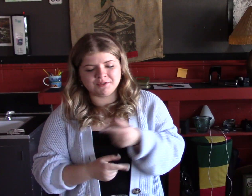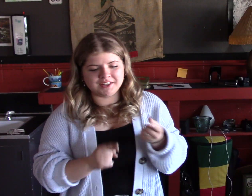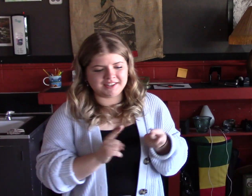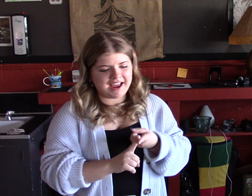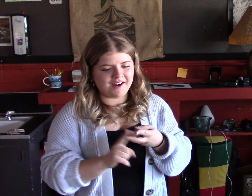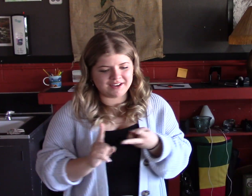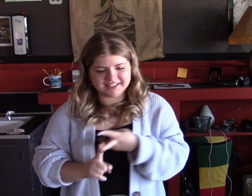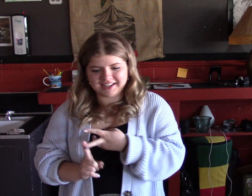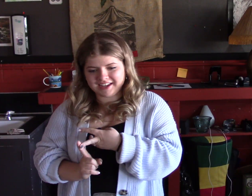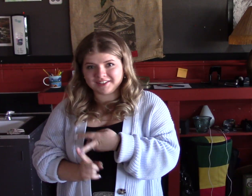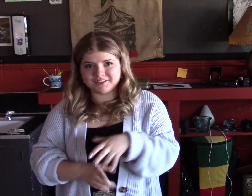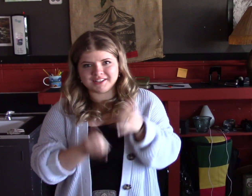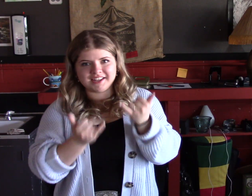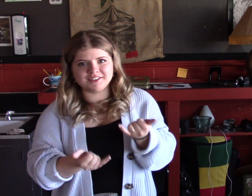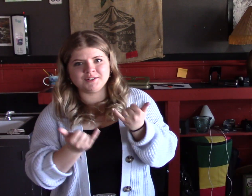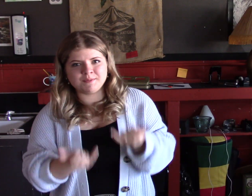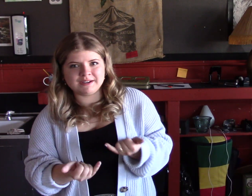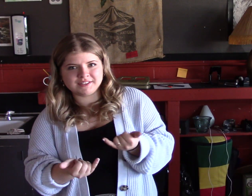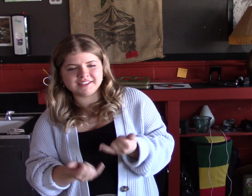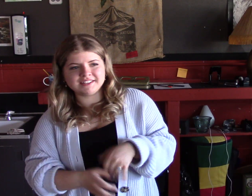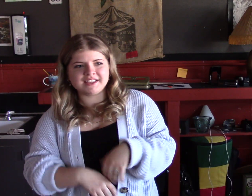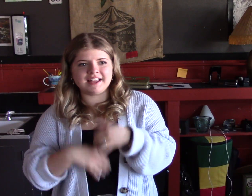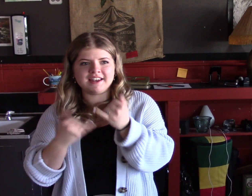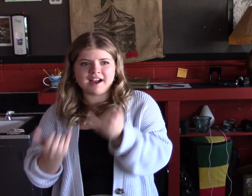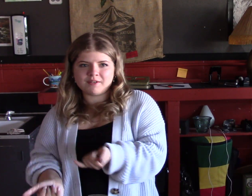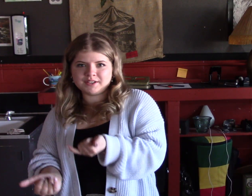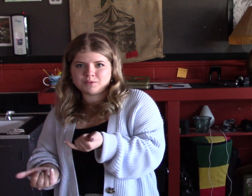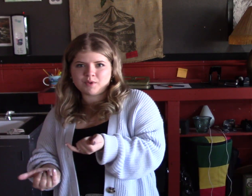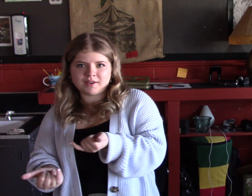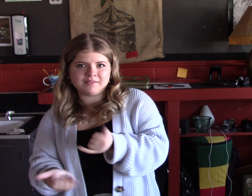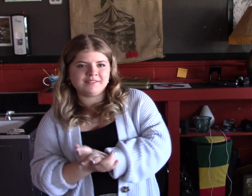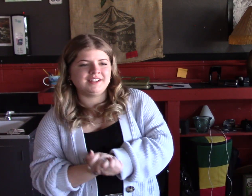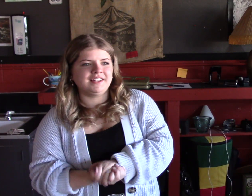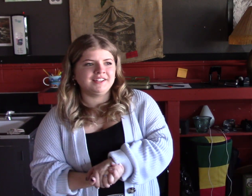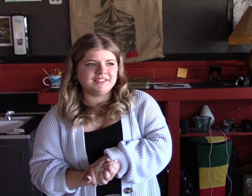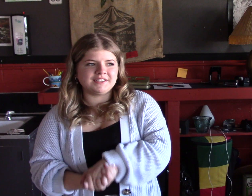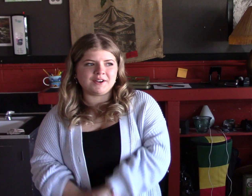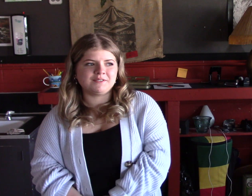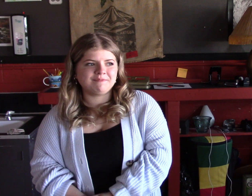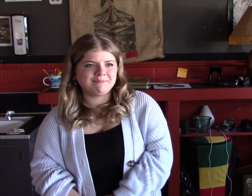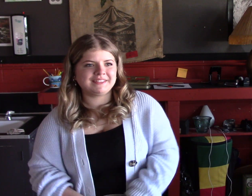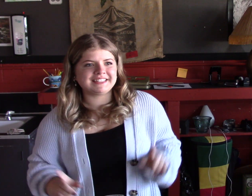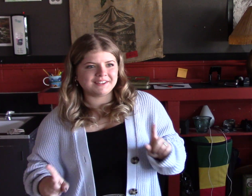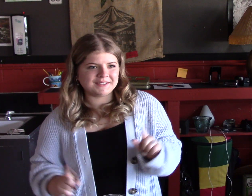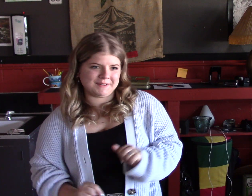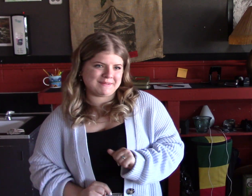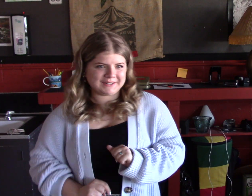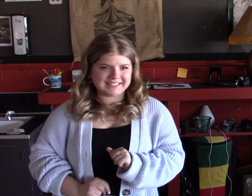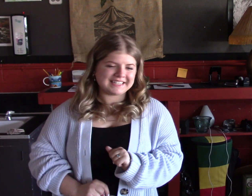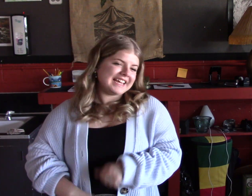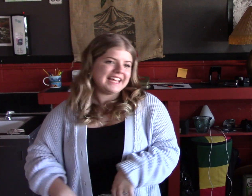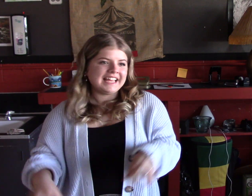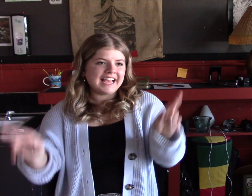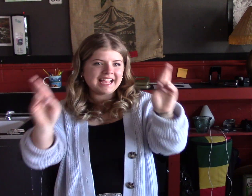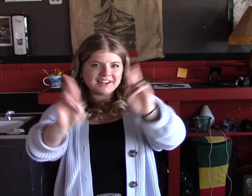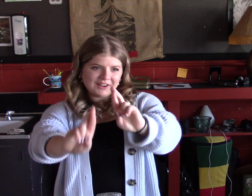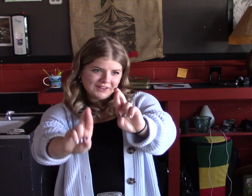with now and today. So today is 2 bounces and now is 1. So that's also important. And